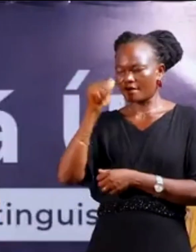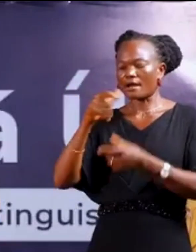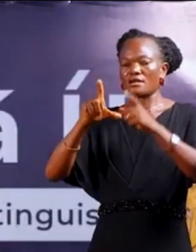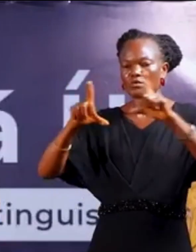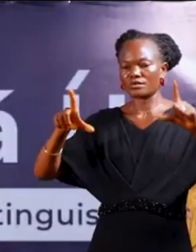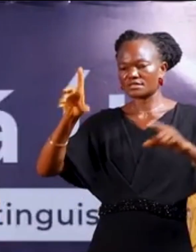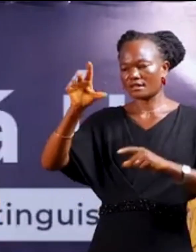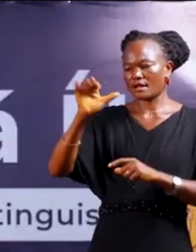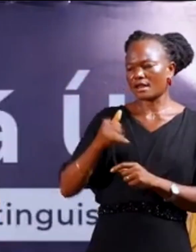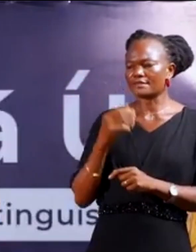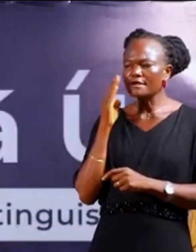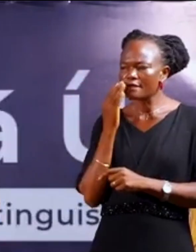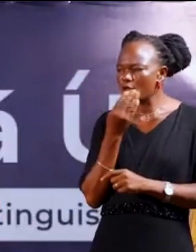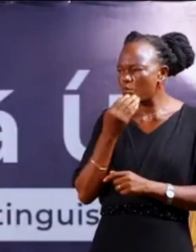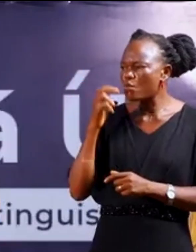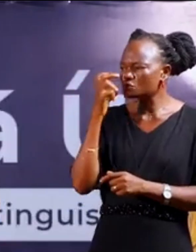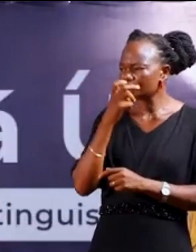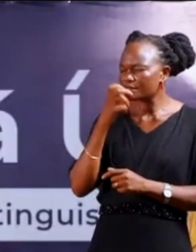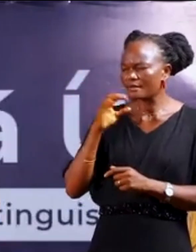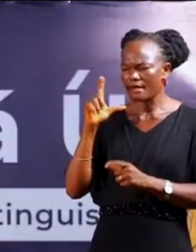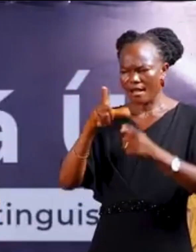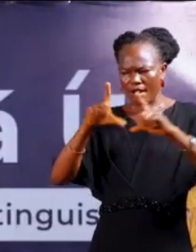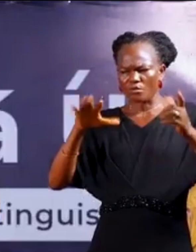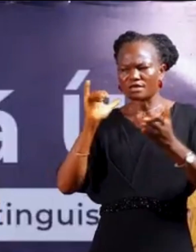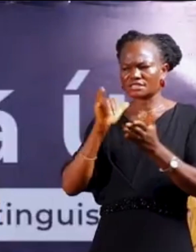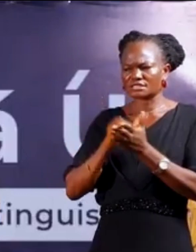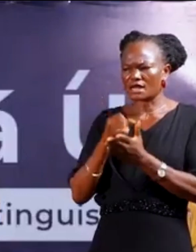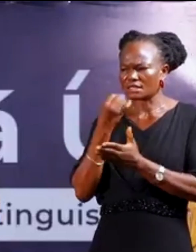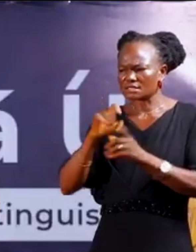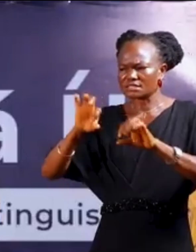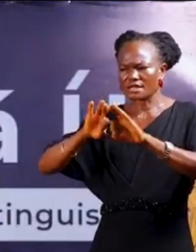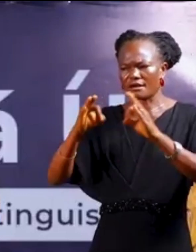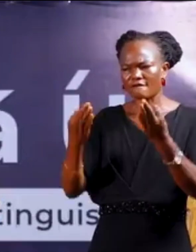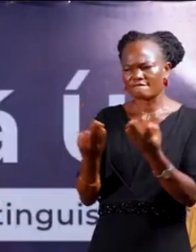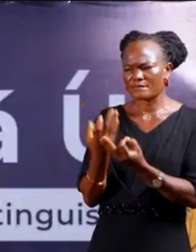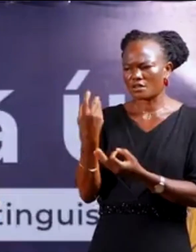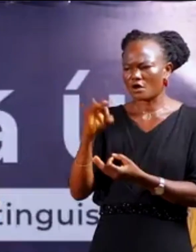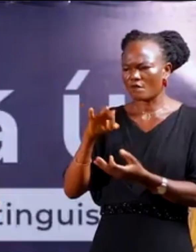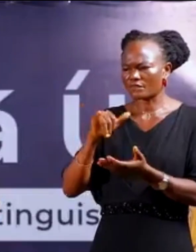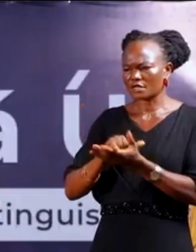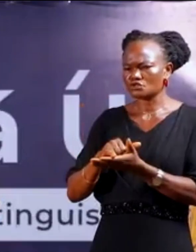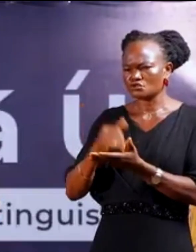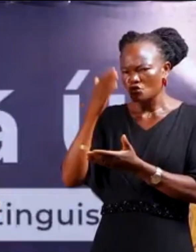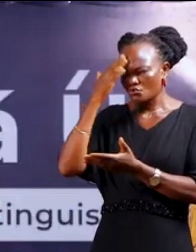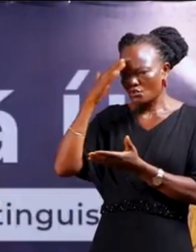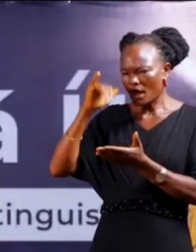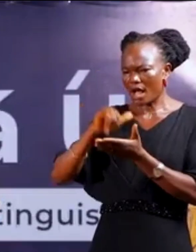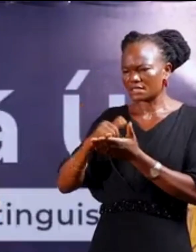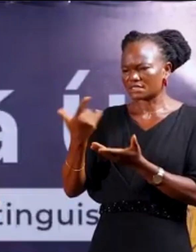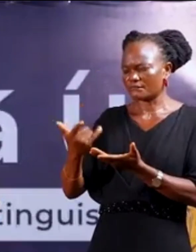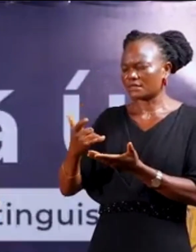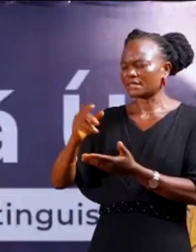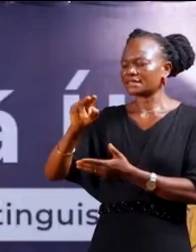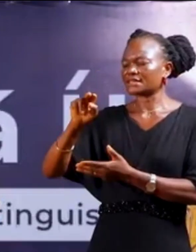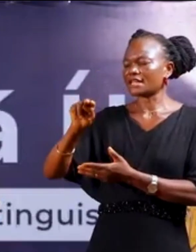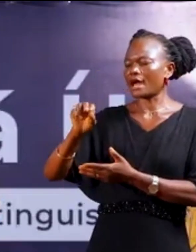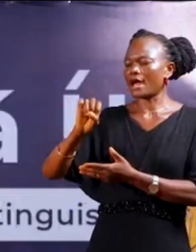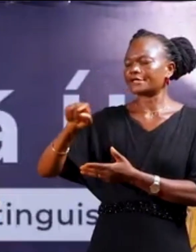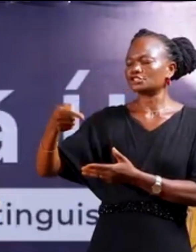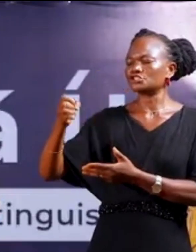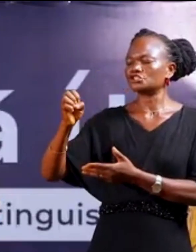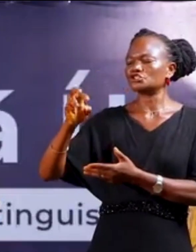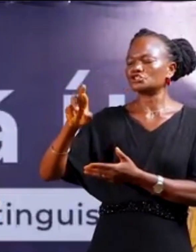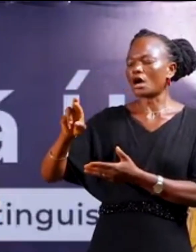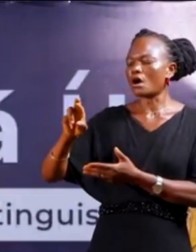Linguistically, the Igbo speak a language that belongs to the larger family of languages known as Bantu or Niger-Congo.